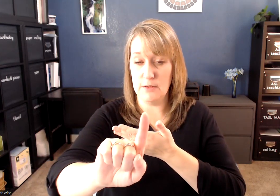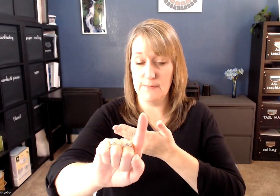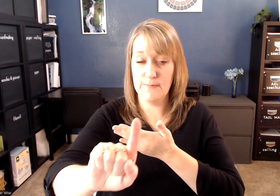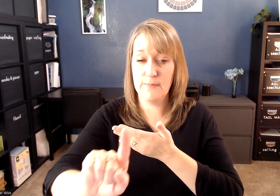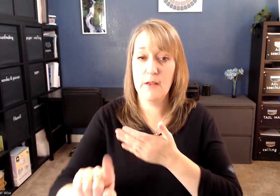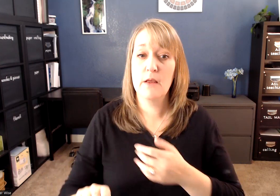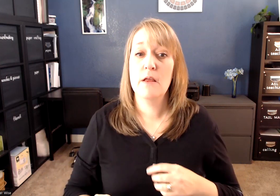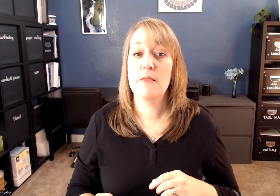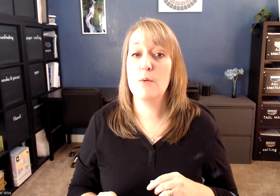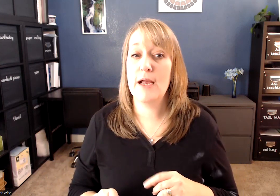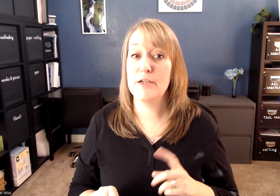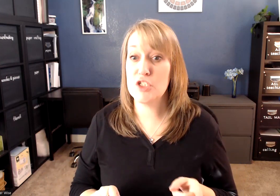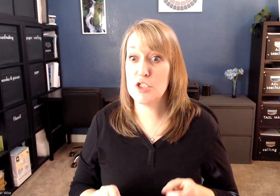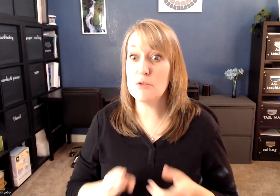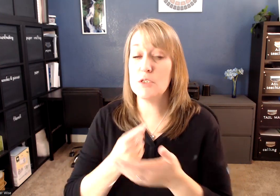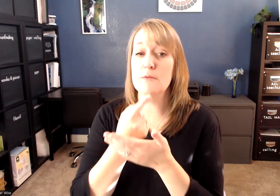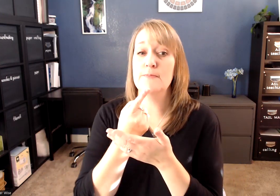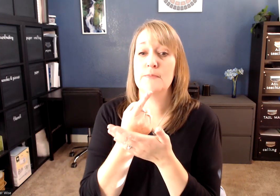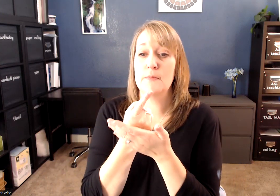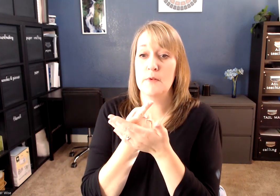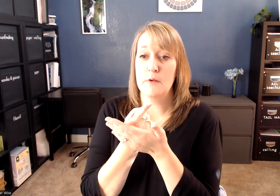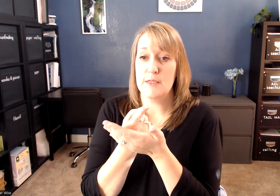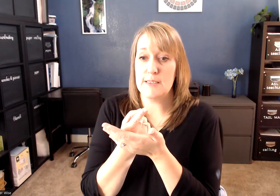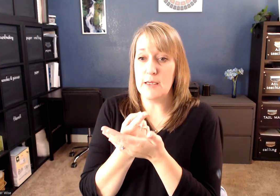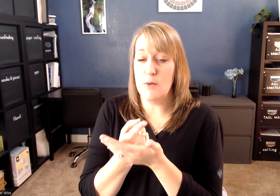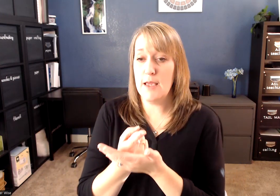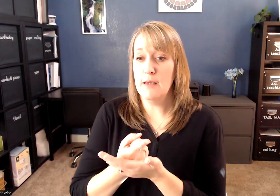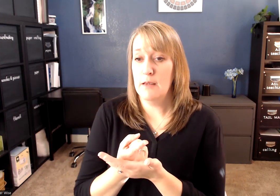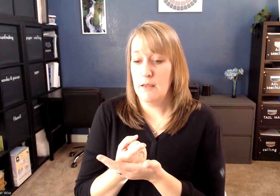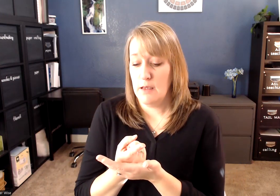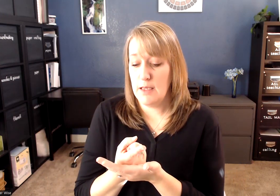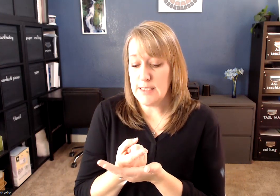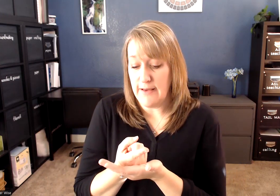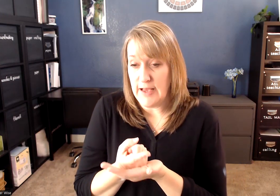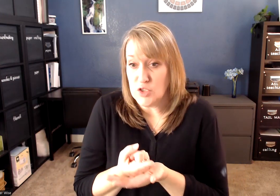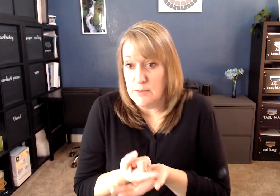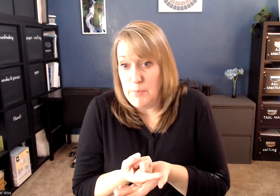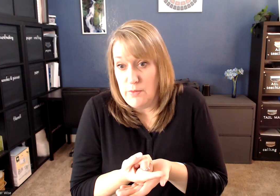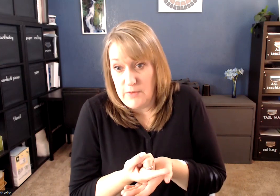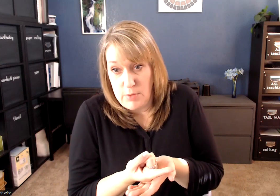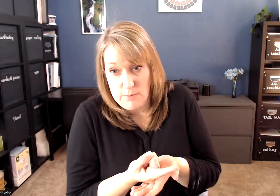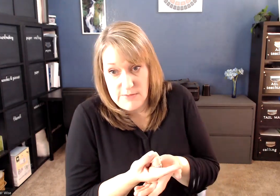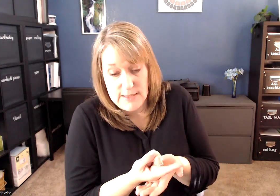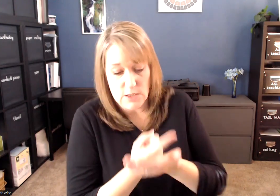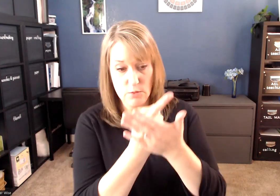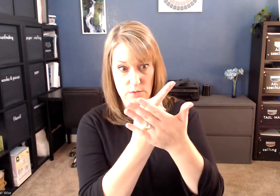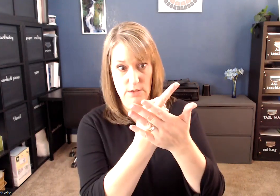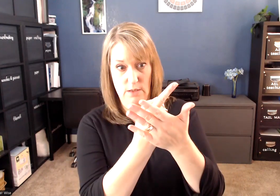future. The way I just showed you, the second way, is to have actually both of your palms facing you. You're looking at both